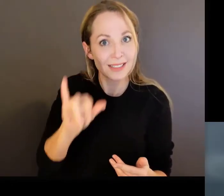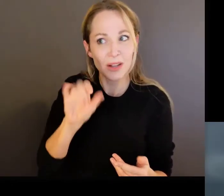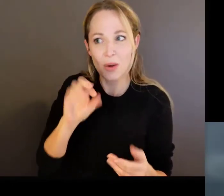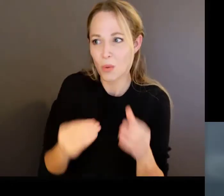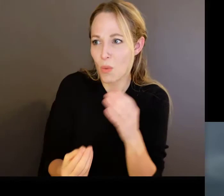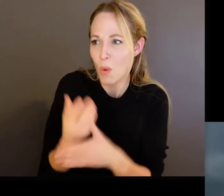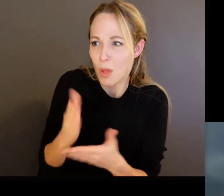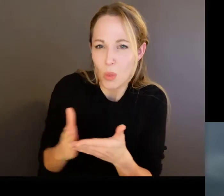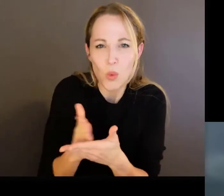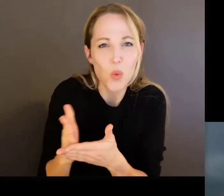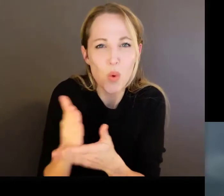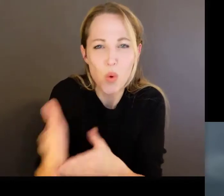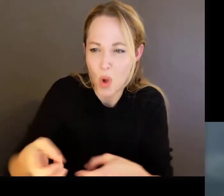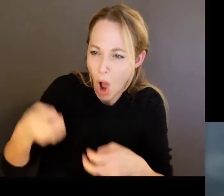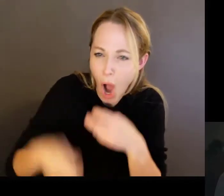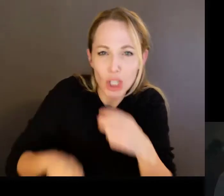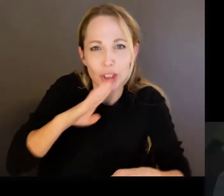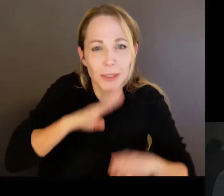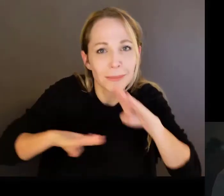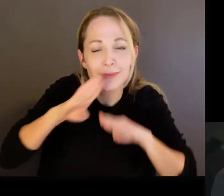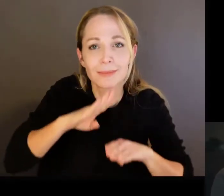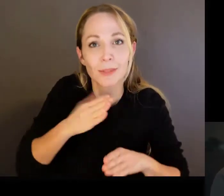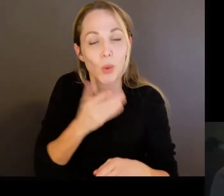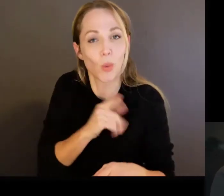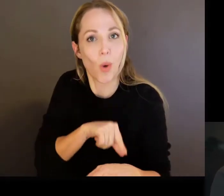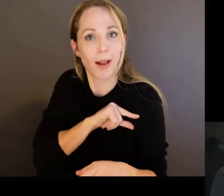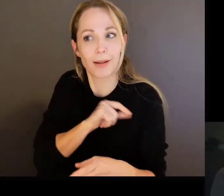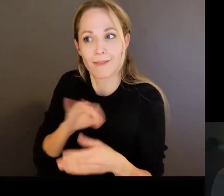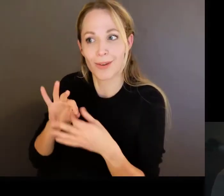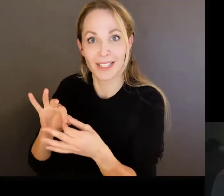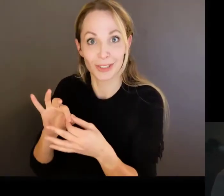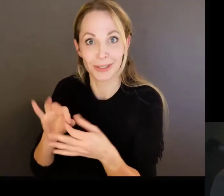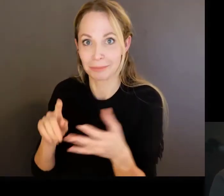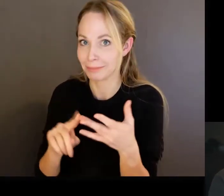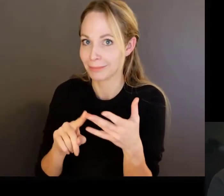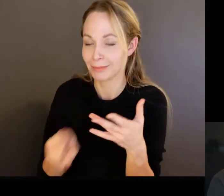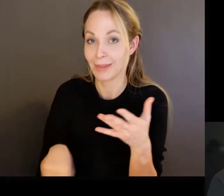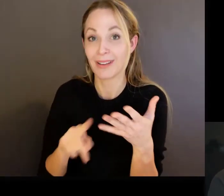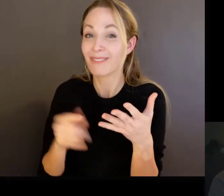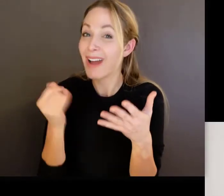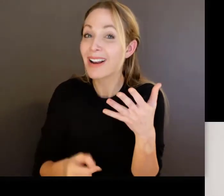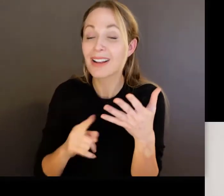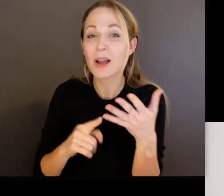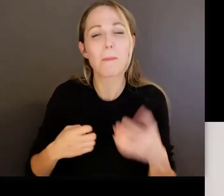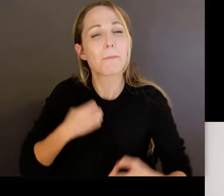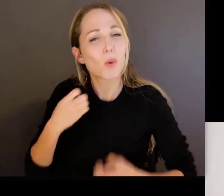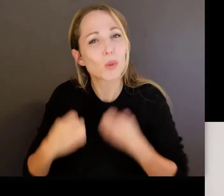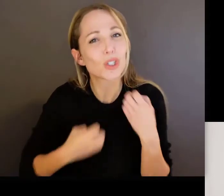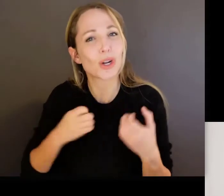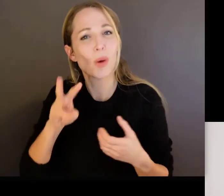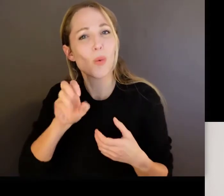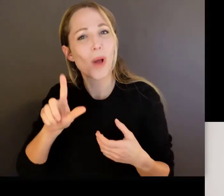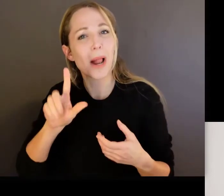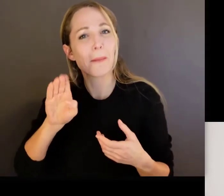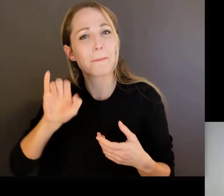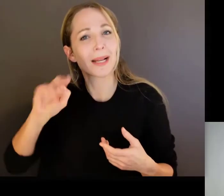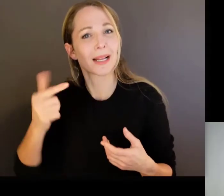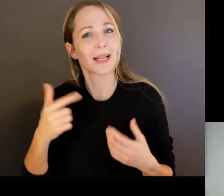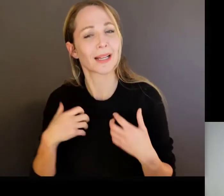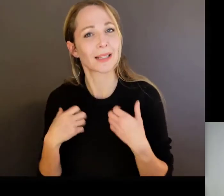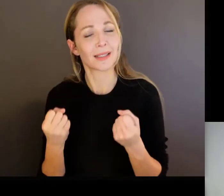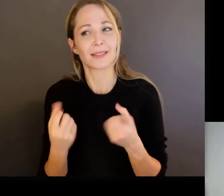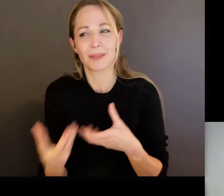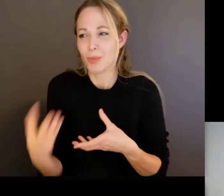the quality of our relationships. Finally, emotional well-being. So embracing painful